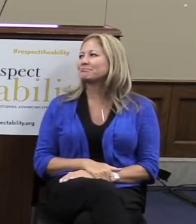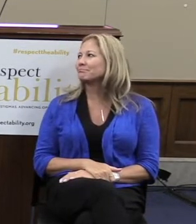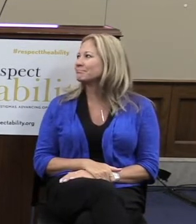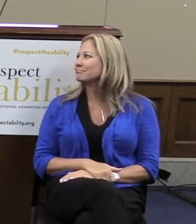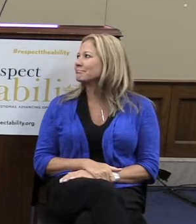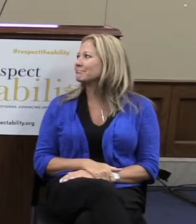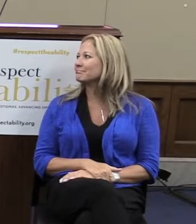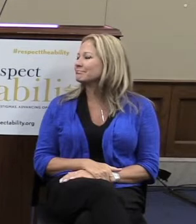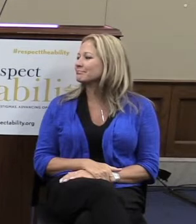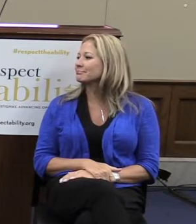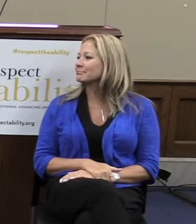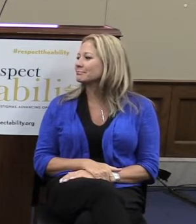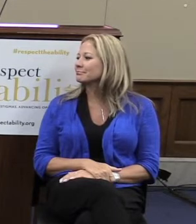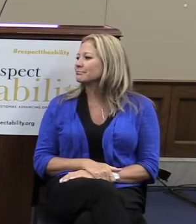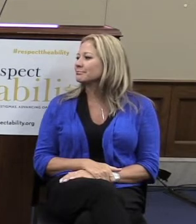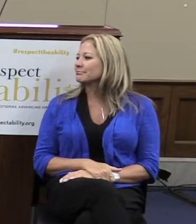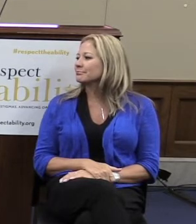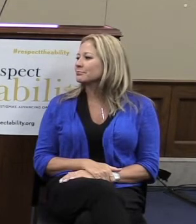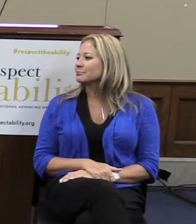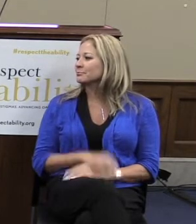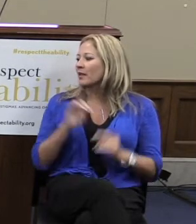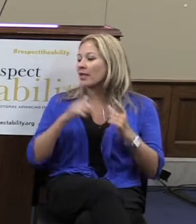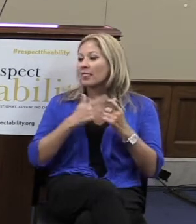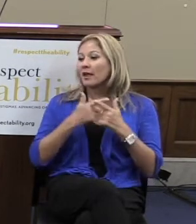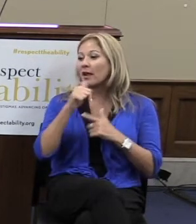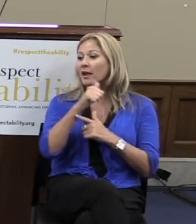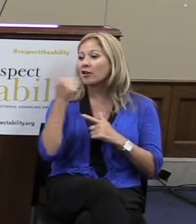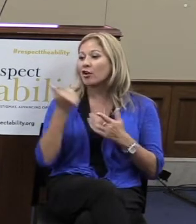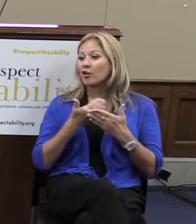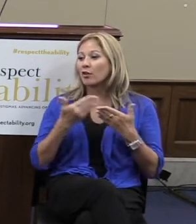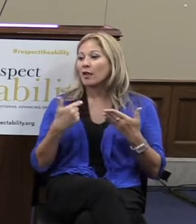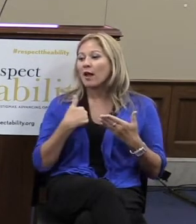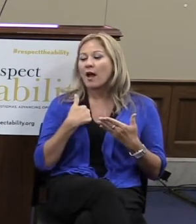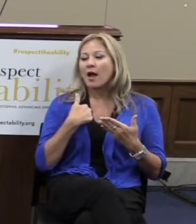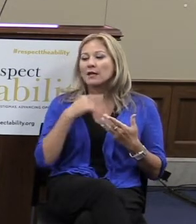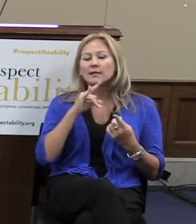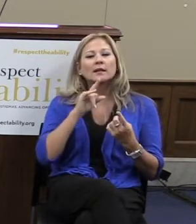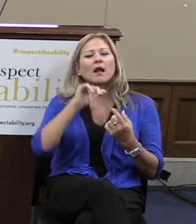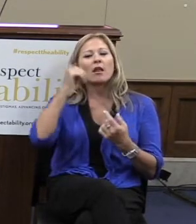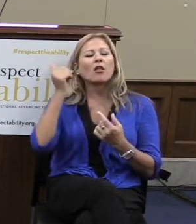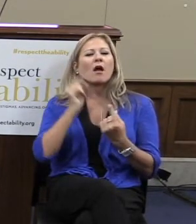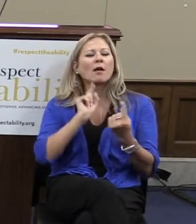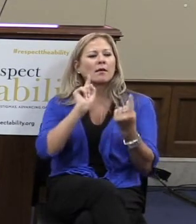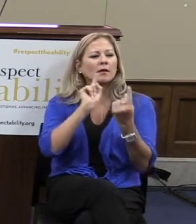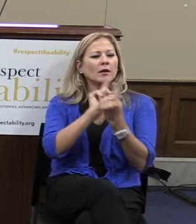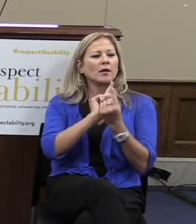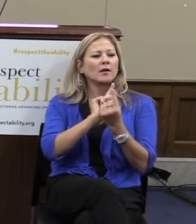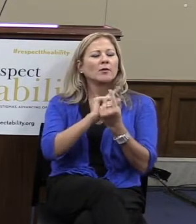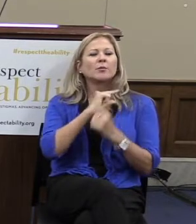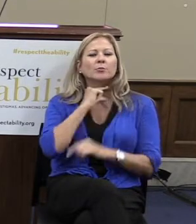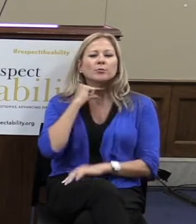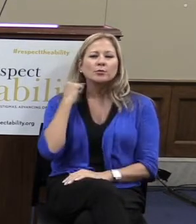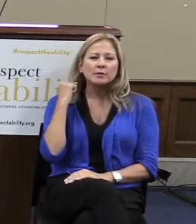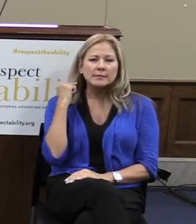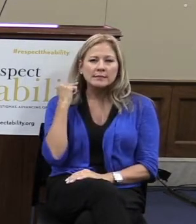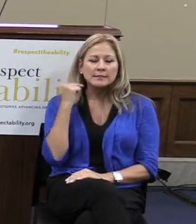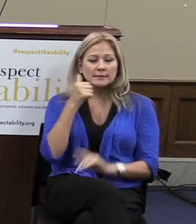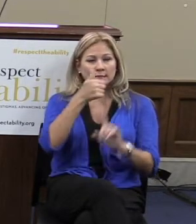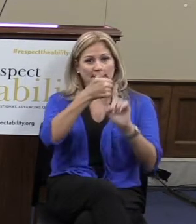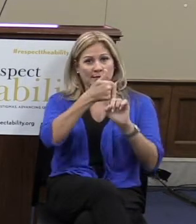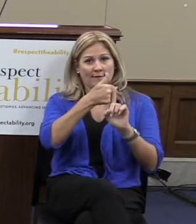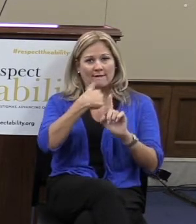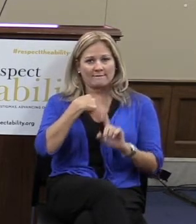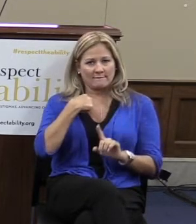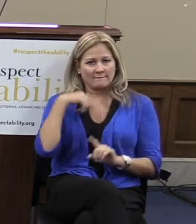And then, the other thing that happened was that I met a priest that had a